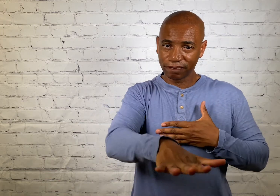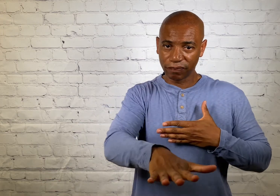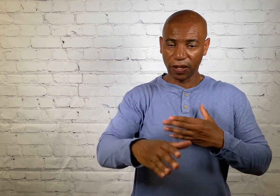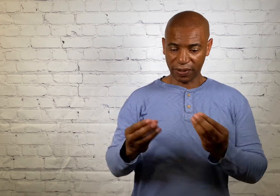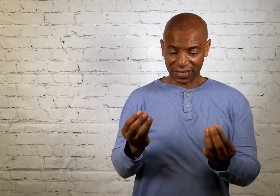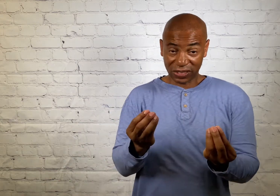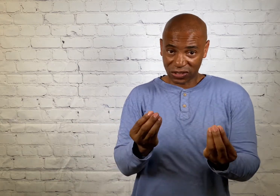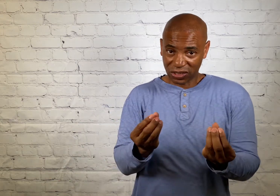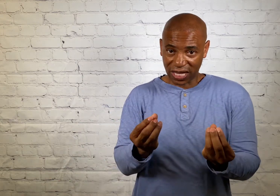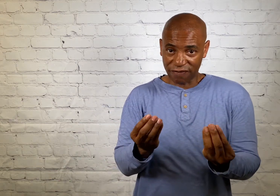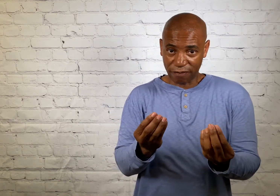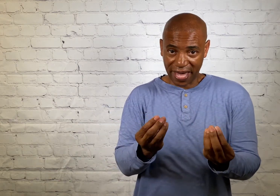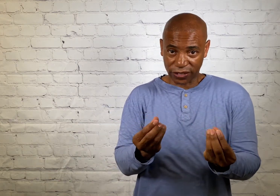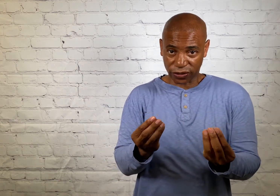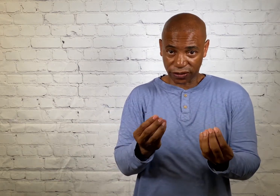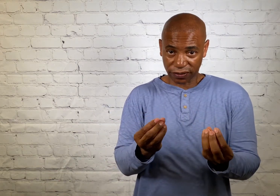But this is the sign for matter.